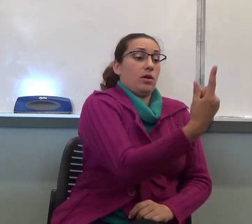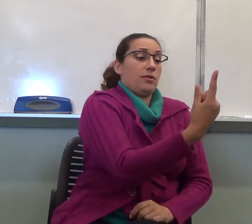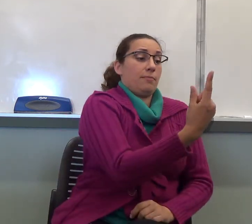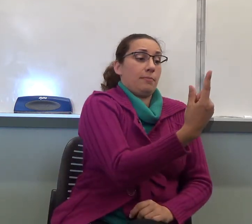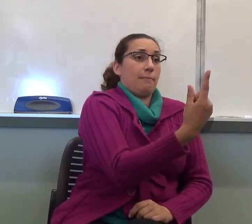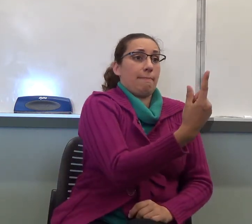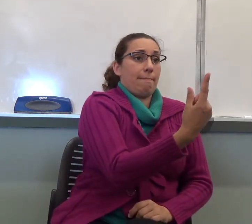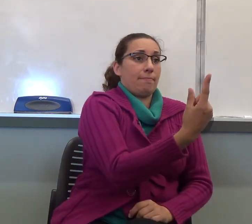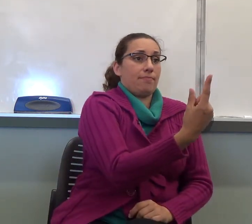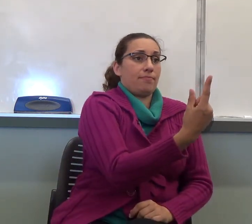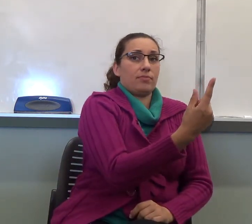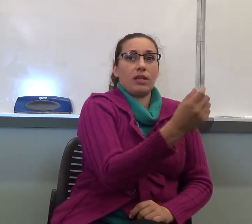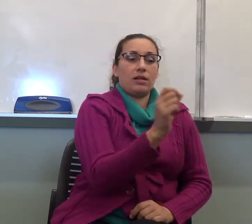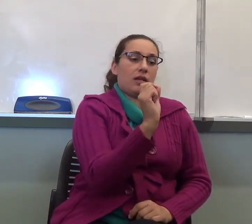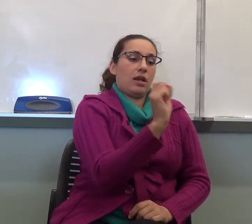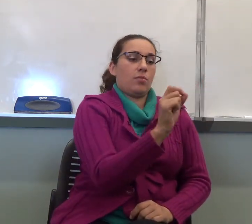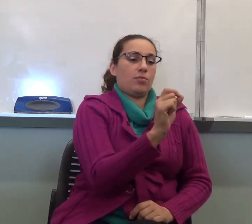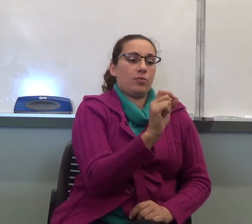that's 1. It doesn't change anything.